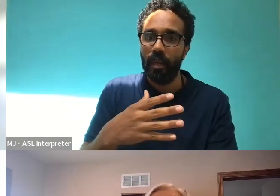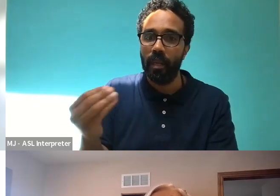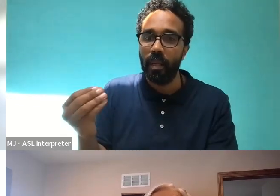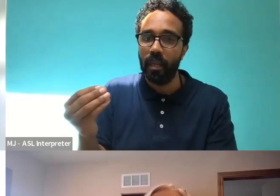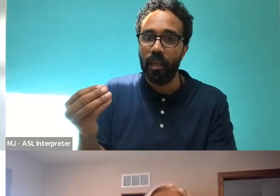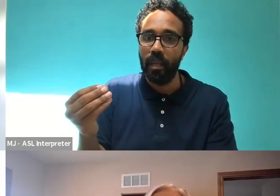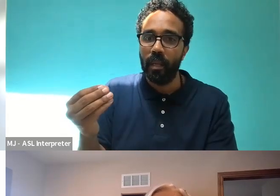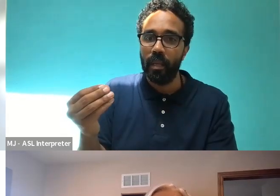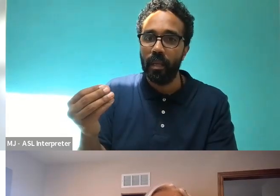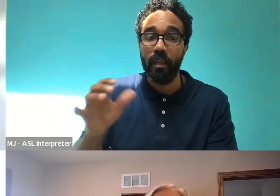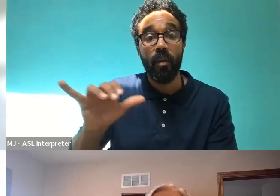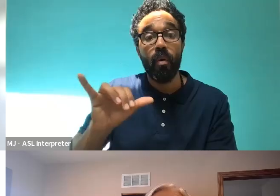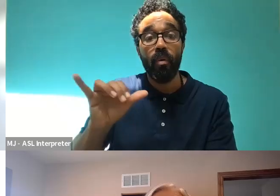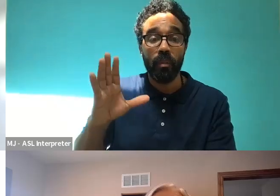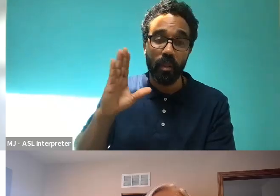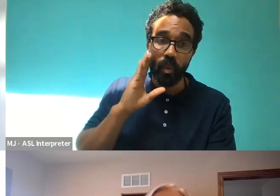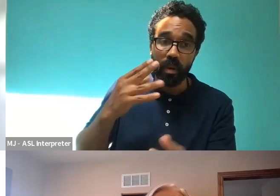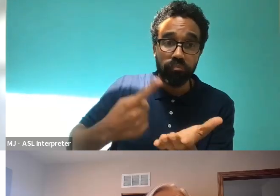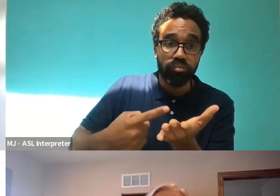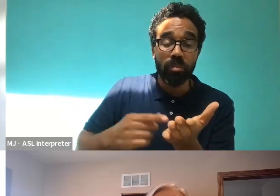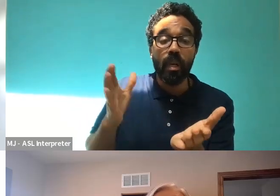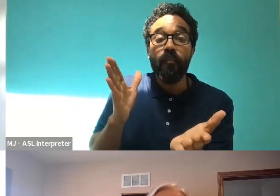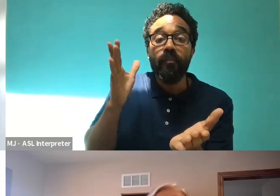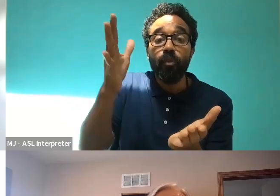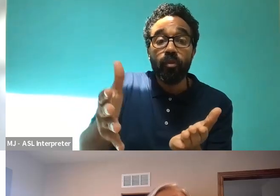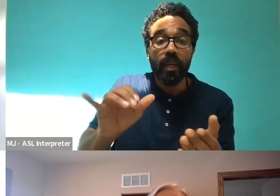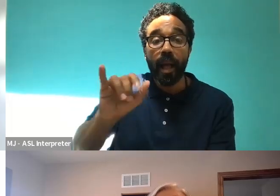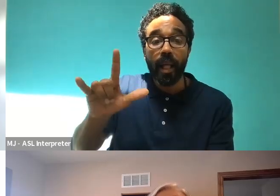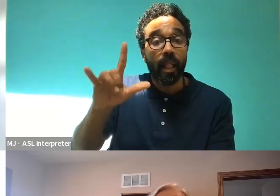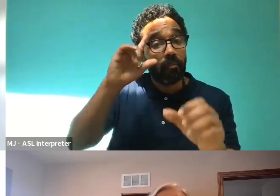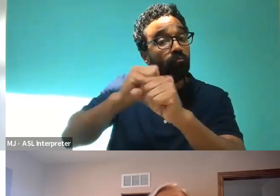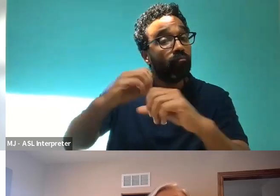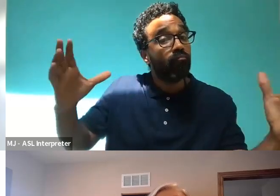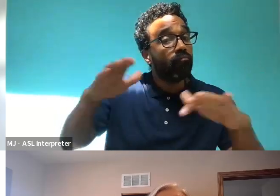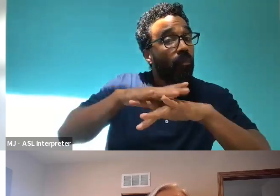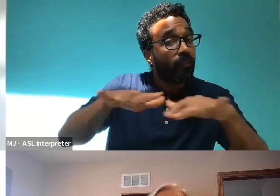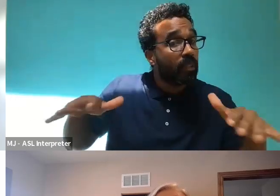also go into the future of IL diversity. And so I'm excited